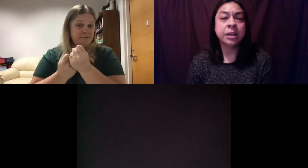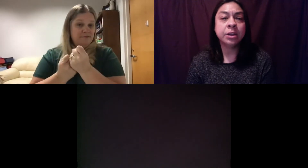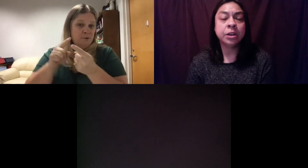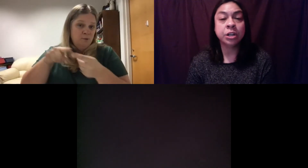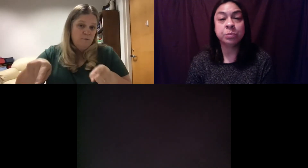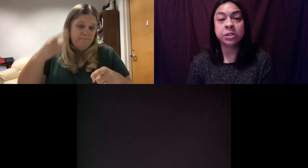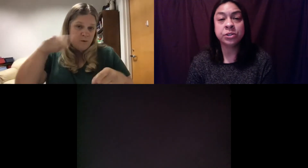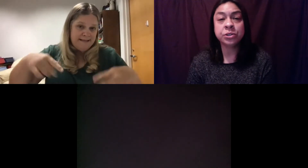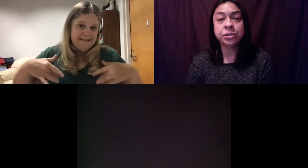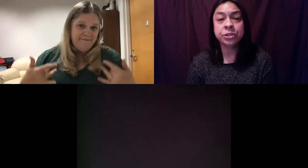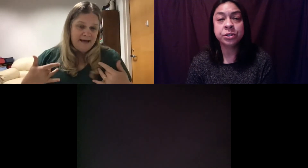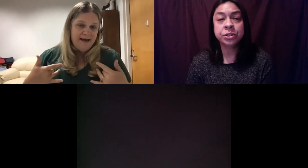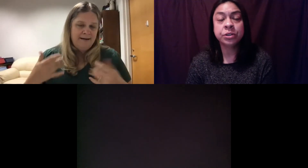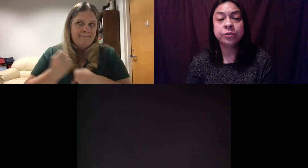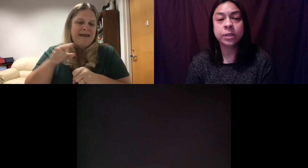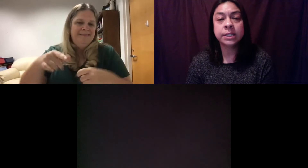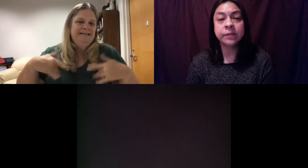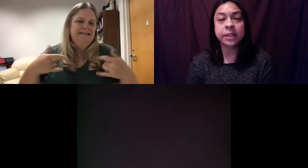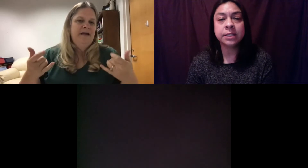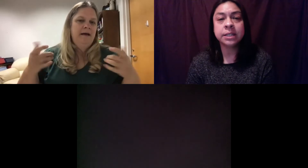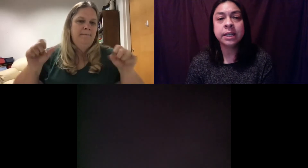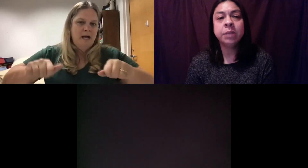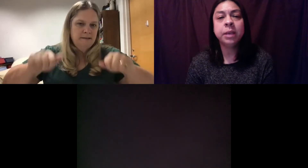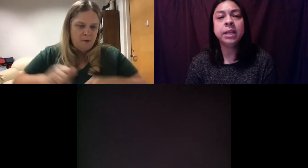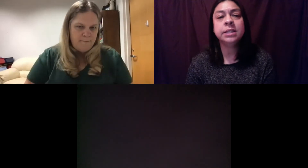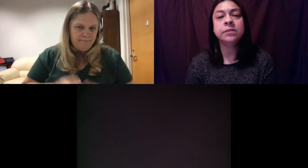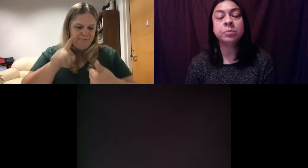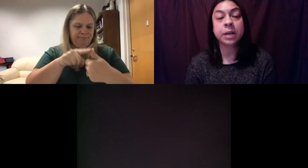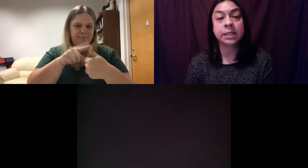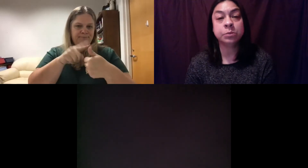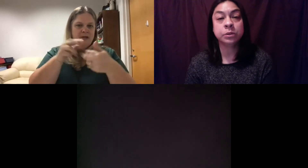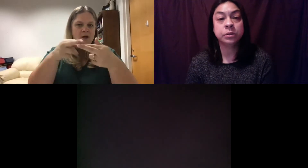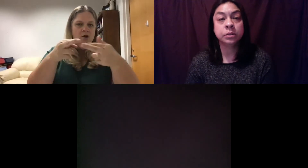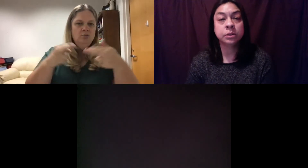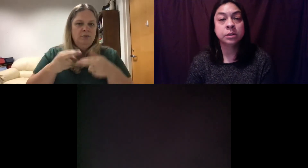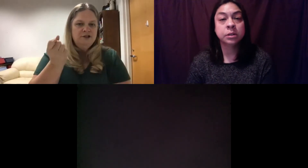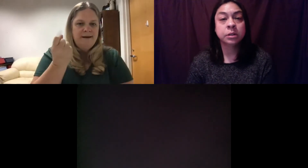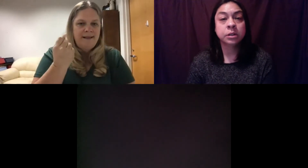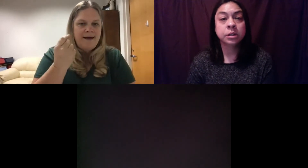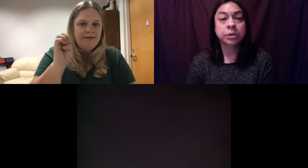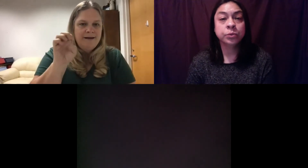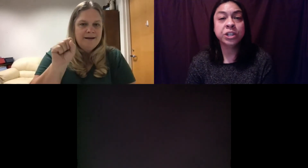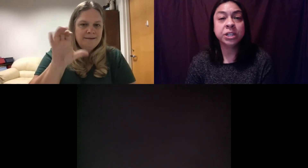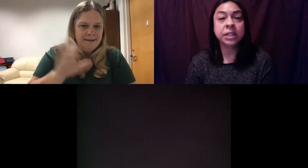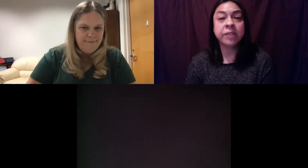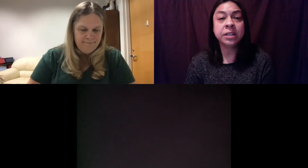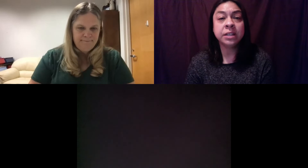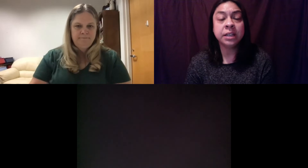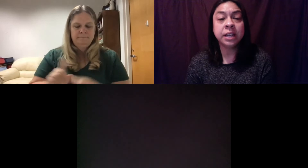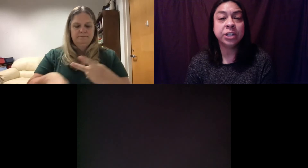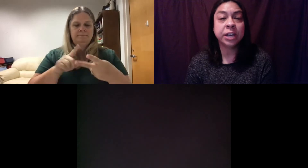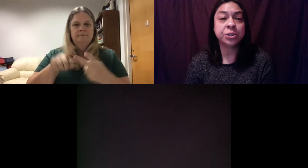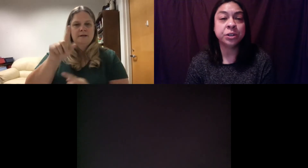thank our sponsors for this event and making this event possible. Region